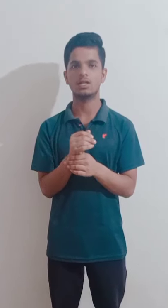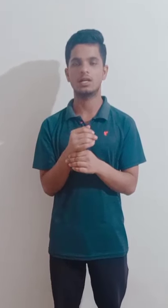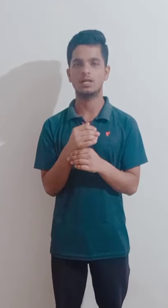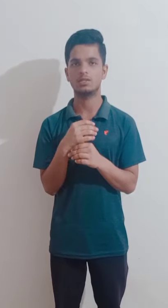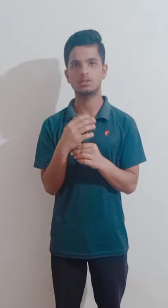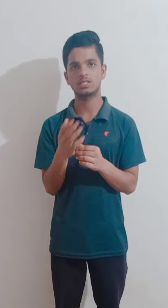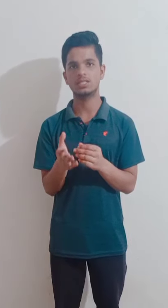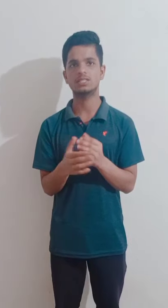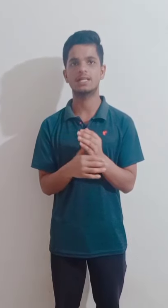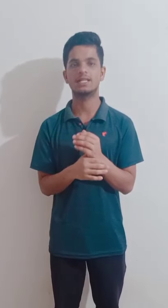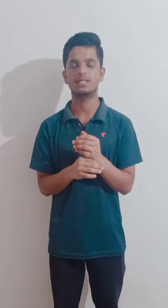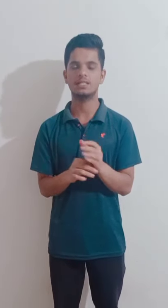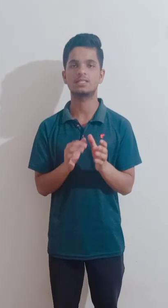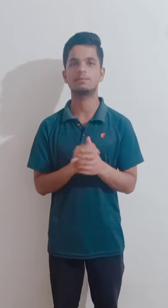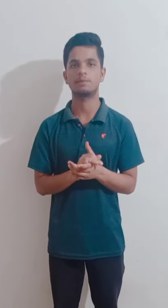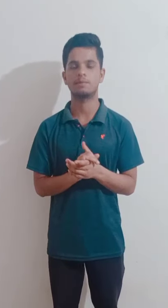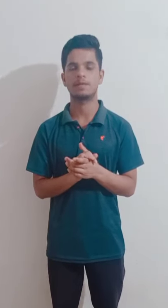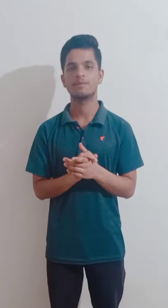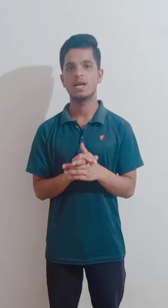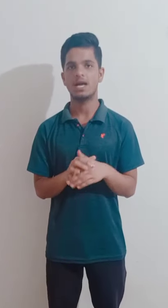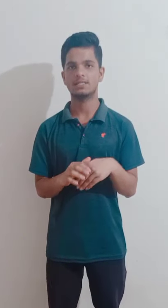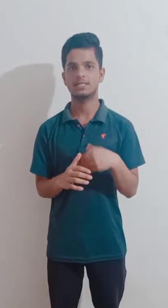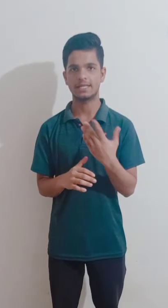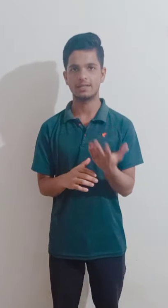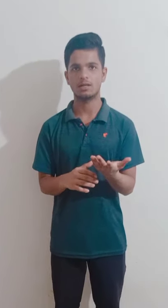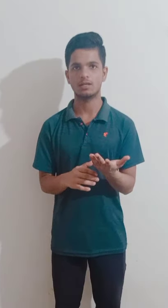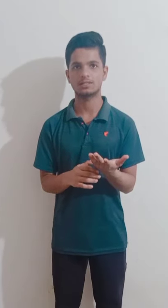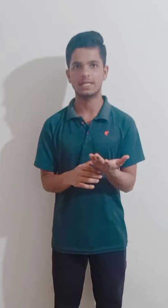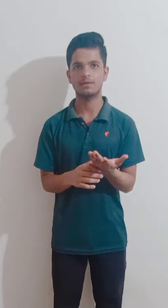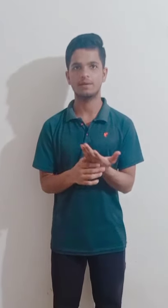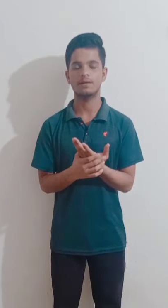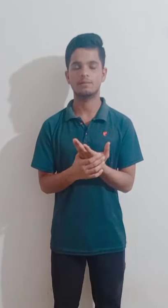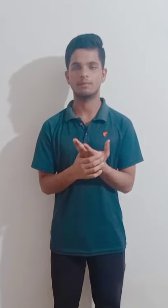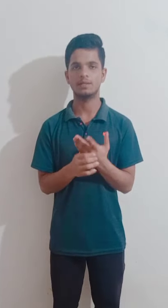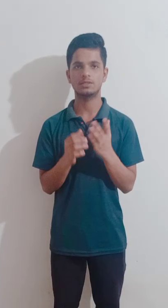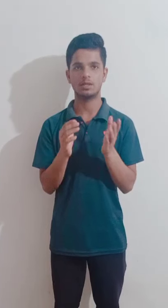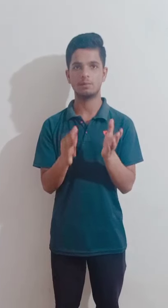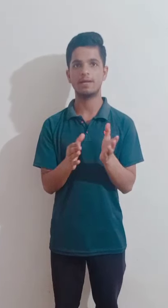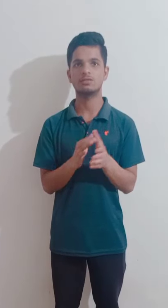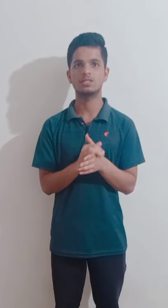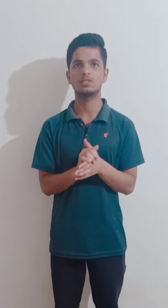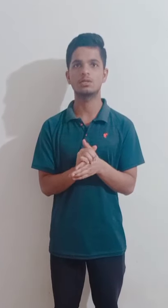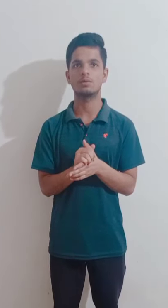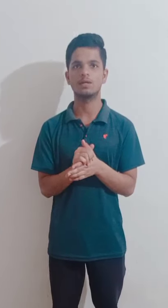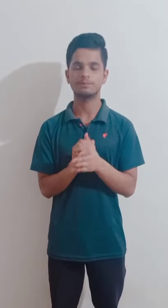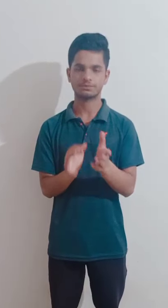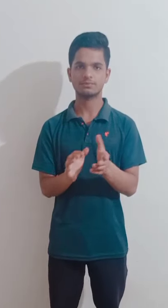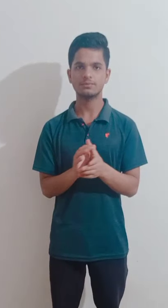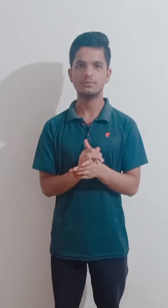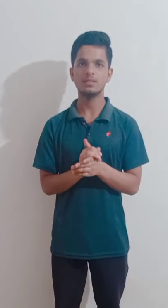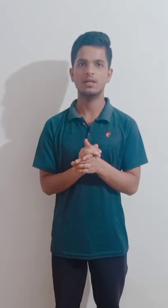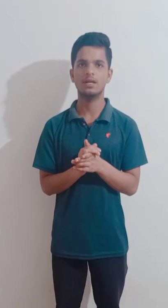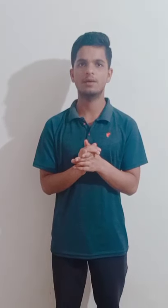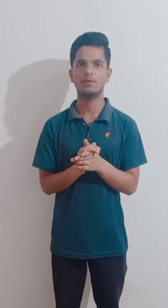new string is created in SCP memory. And second way means by using new keyword. Whenever we